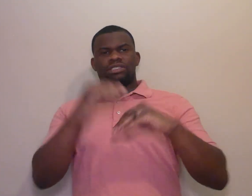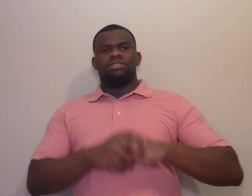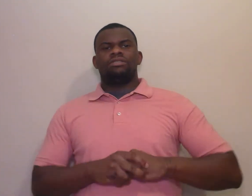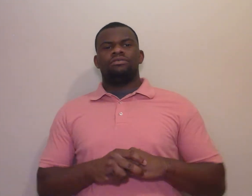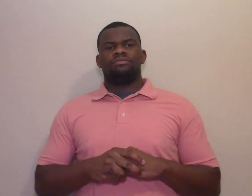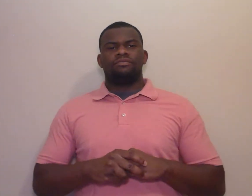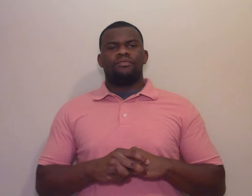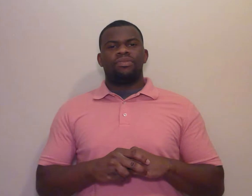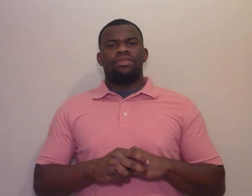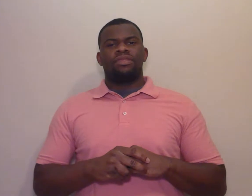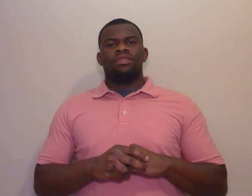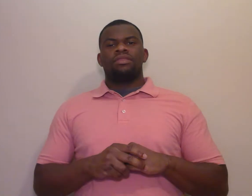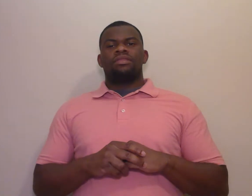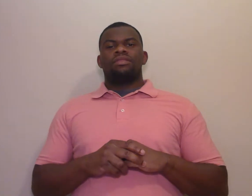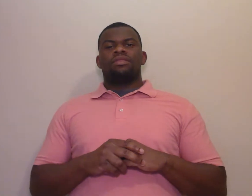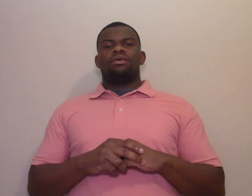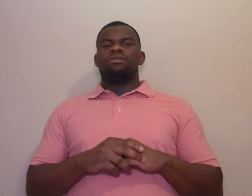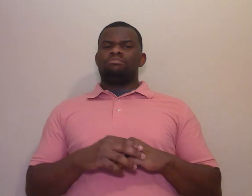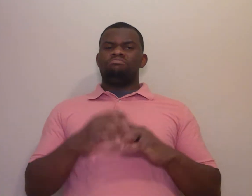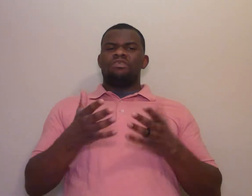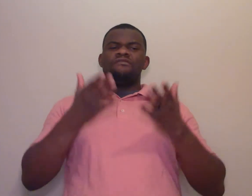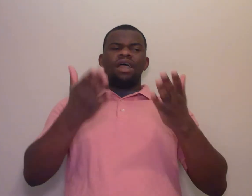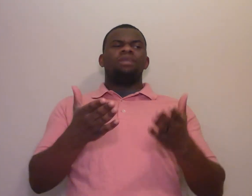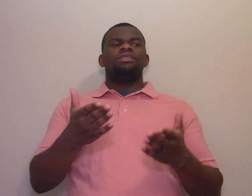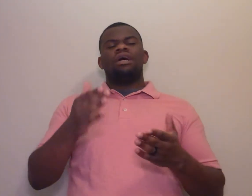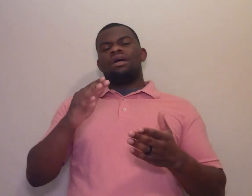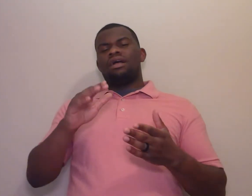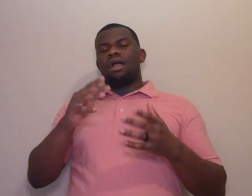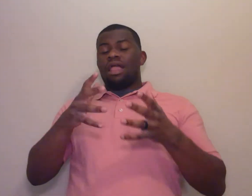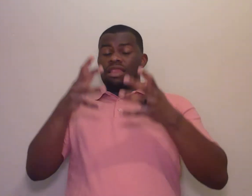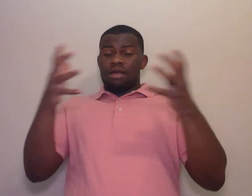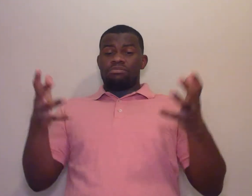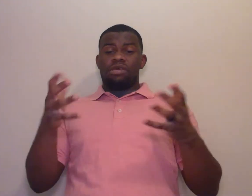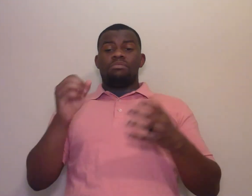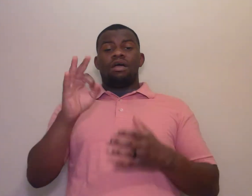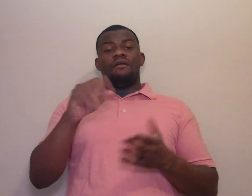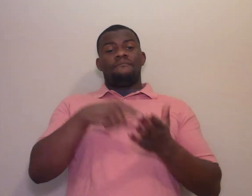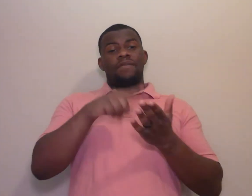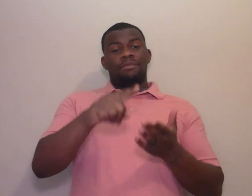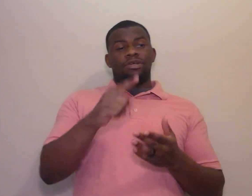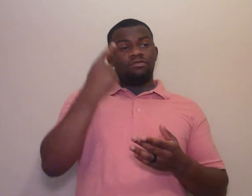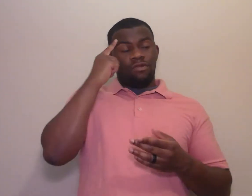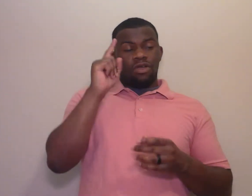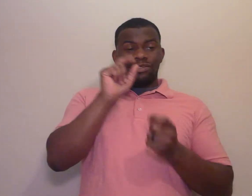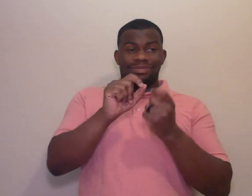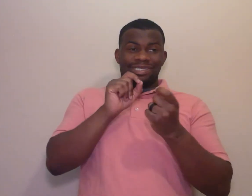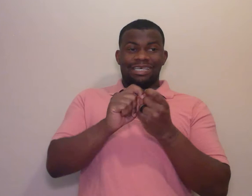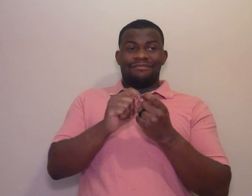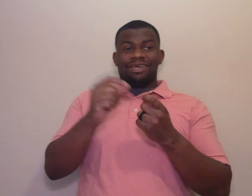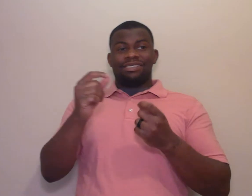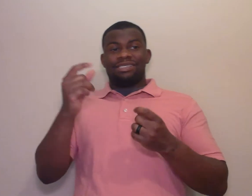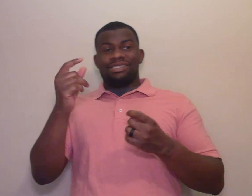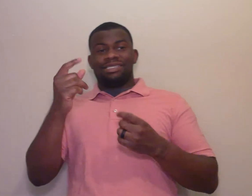through AFLAC provides a lump sum payment upon diagnosis of specific diseases or illnesses, such as heart attack or